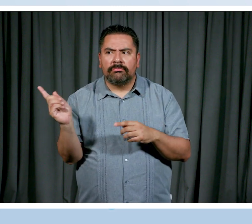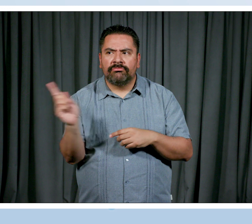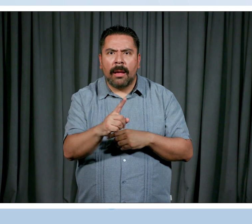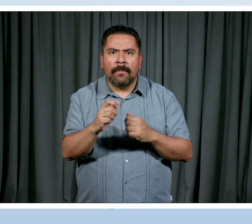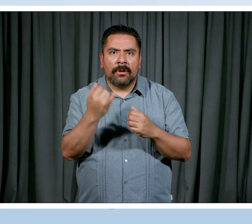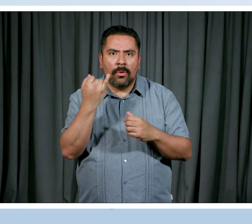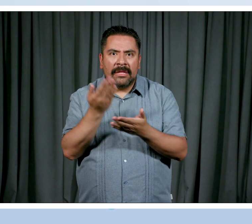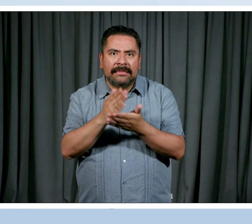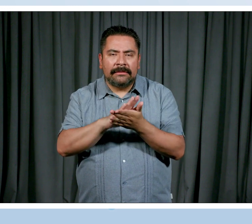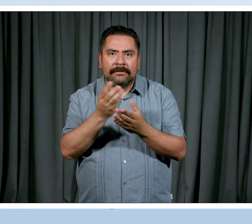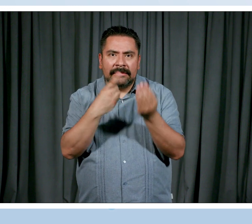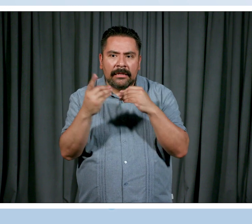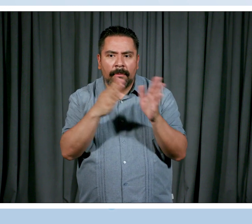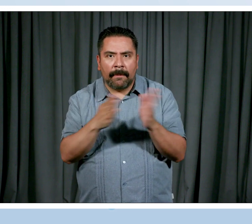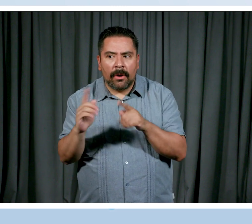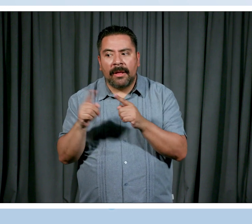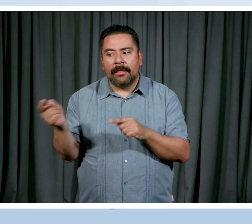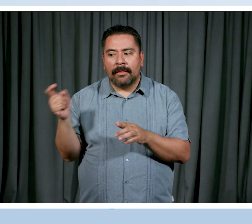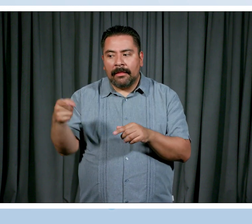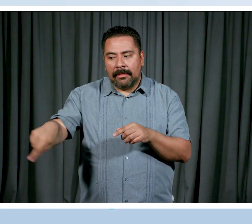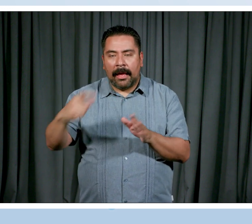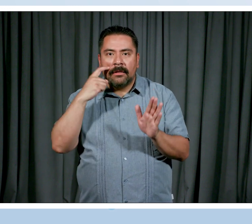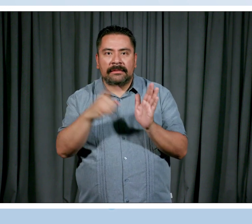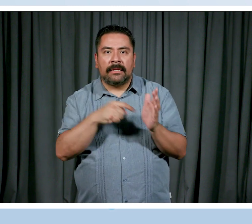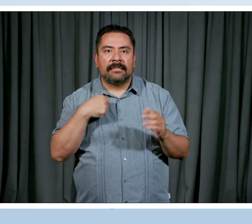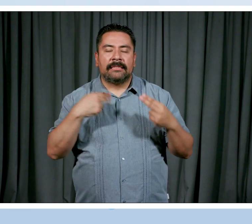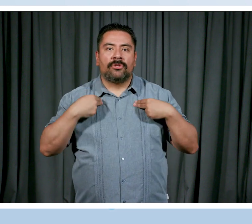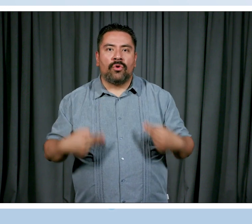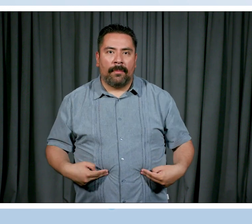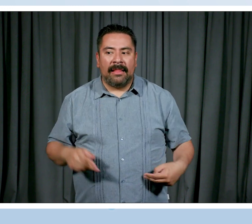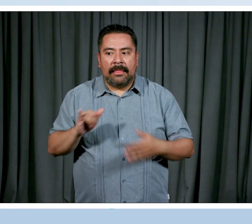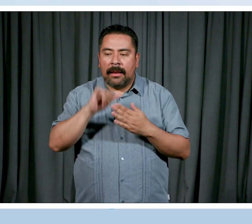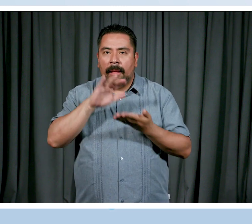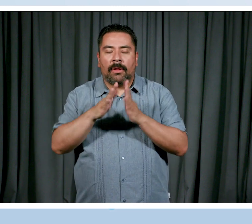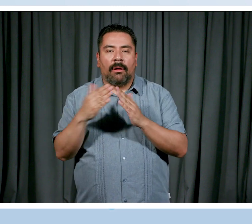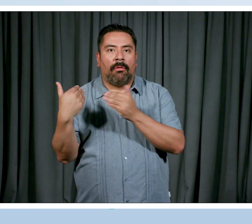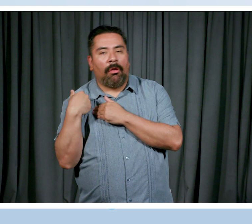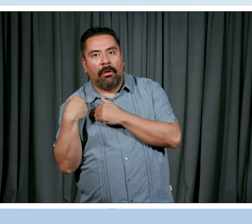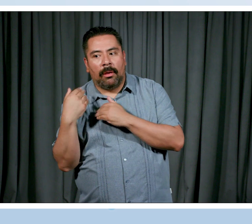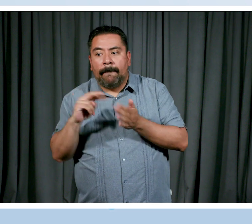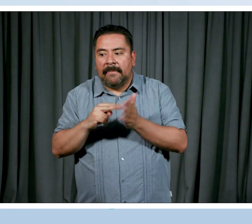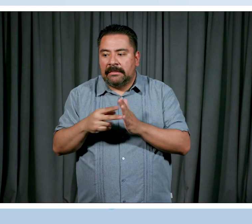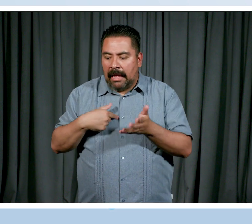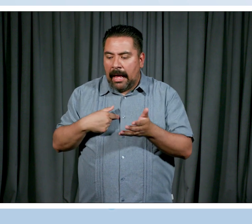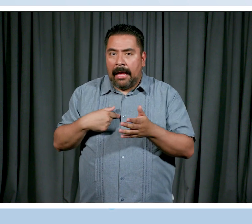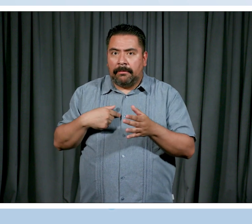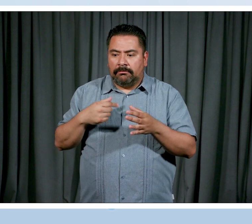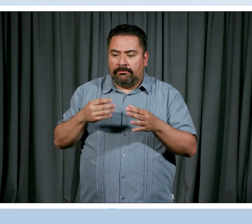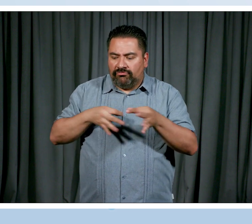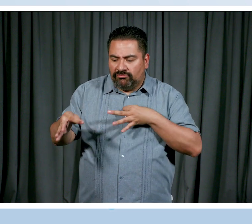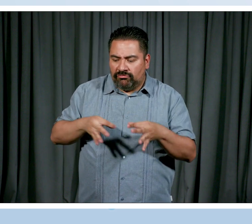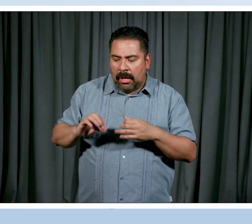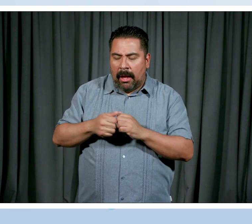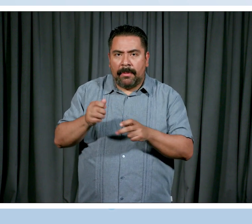I do think that them seeing us too as human isn't weighted on them. It's just like I am talking through how I'm going to